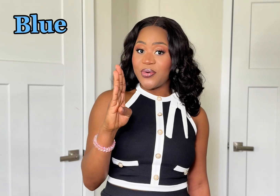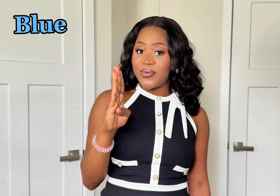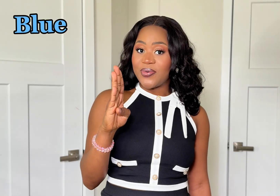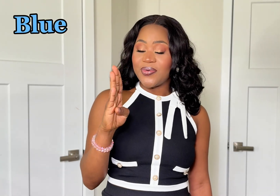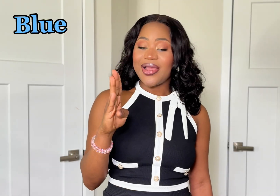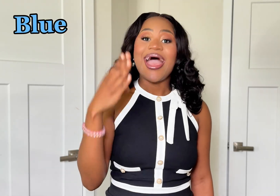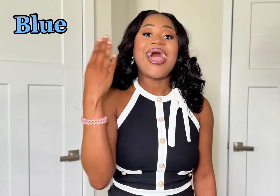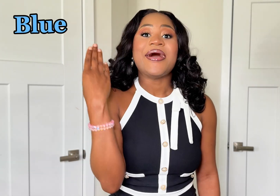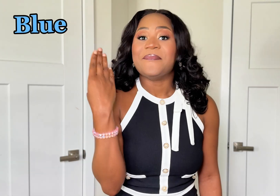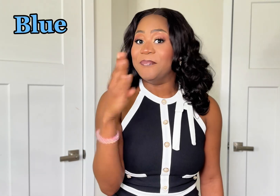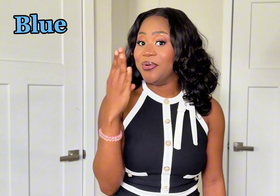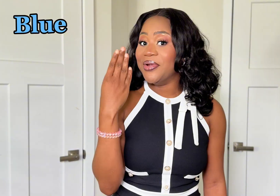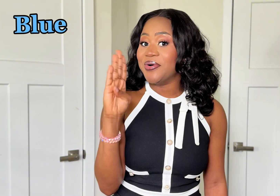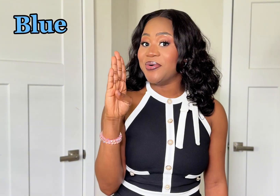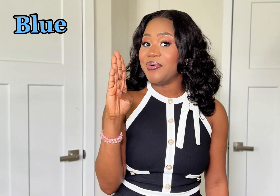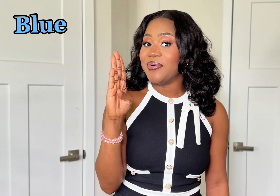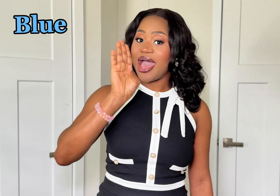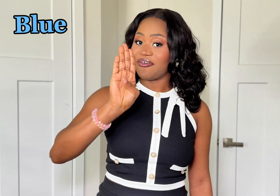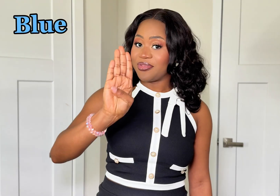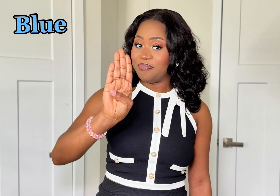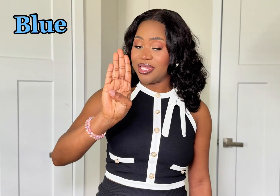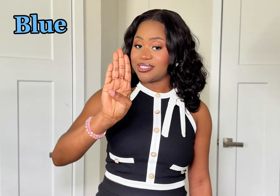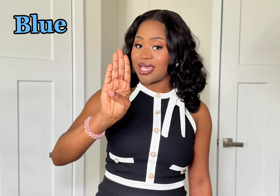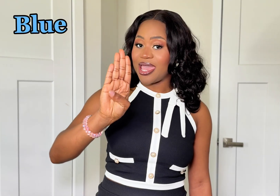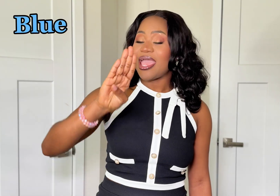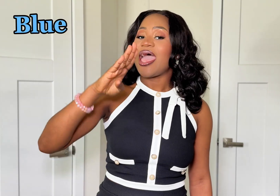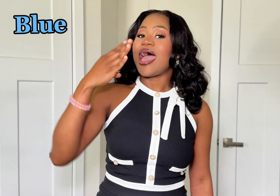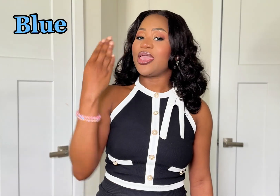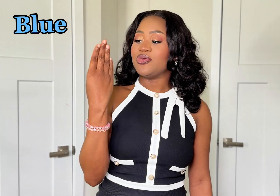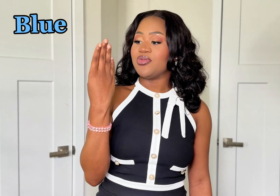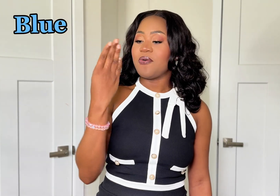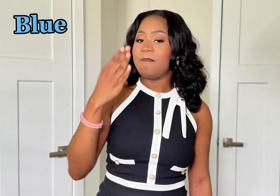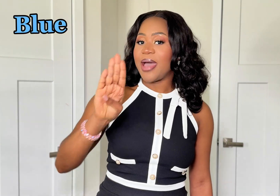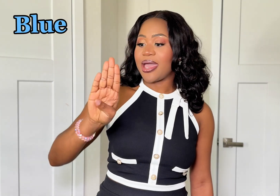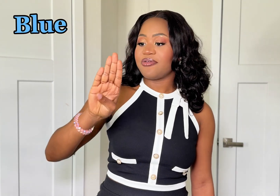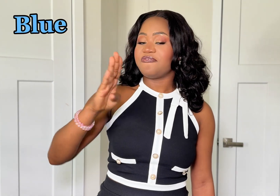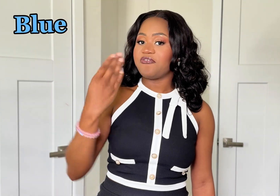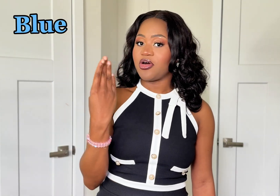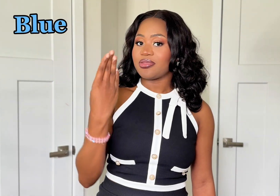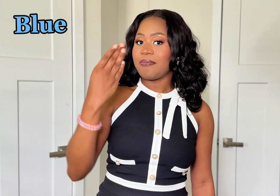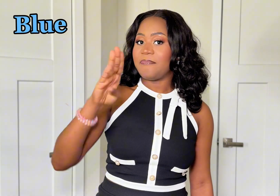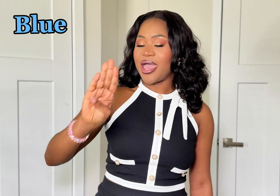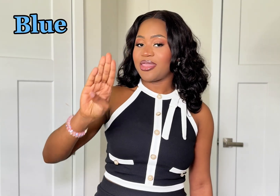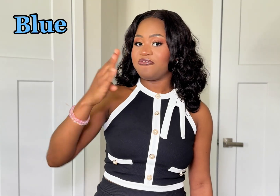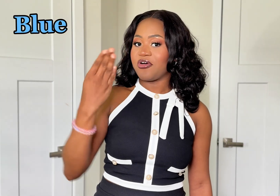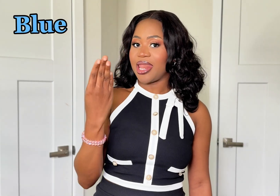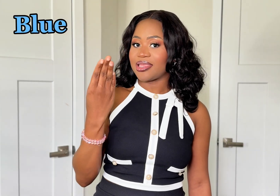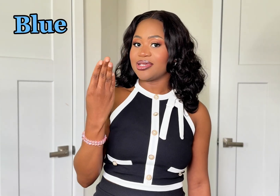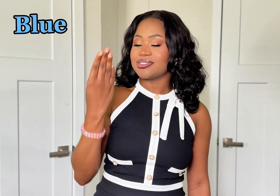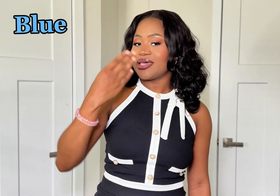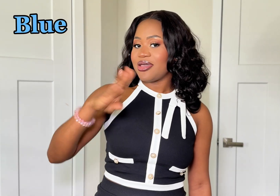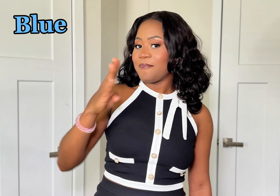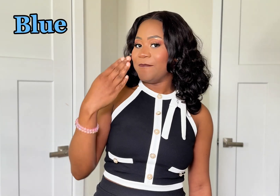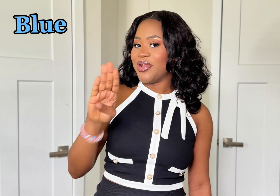Blue. Blue. You have the B sign and you do back and forth like this.